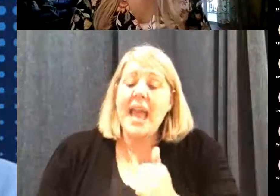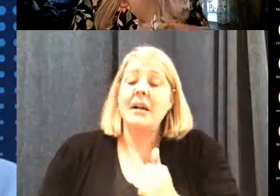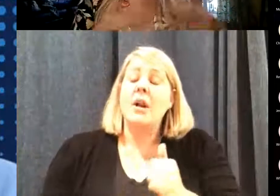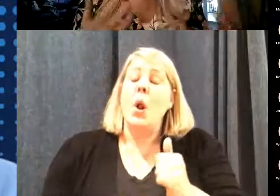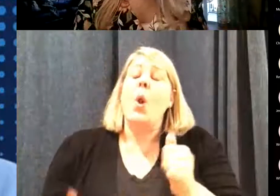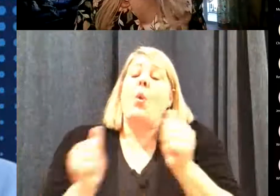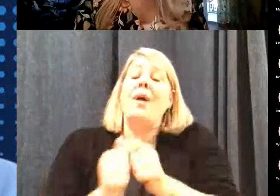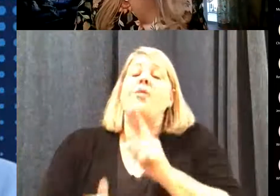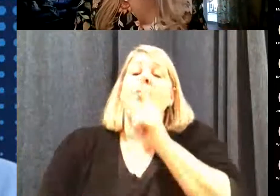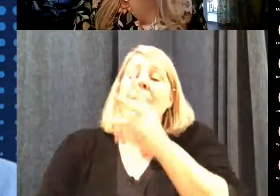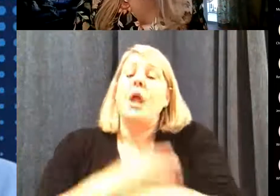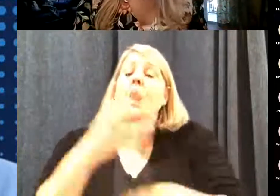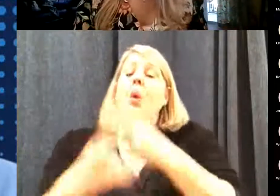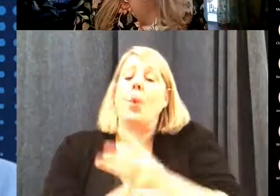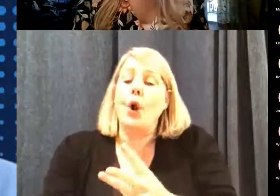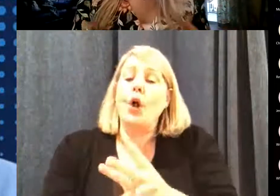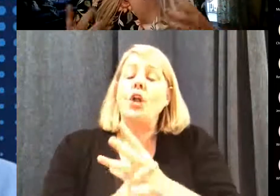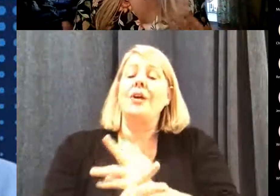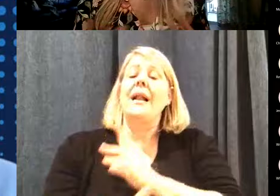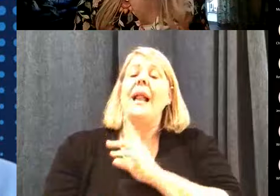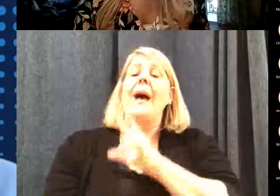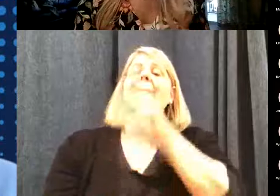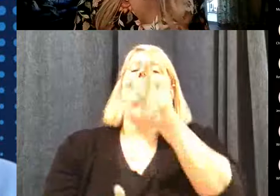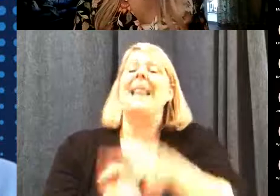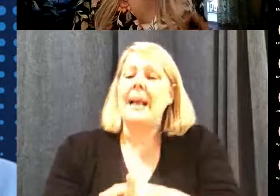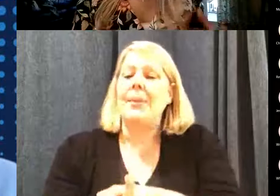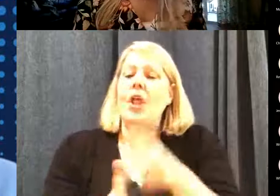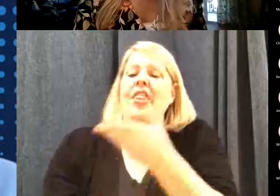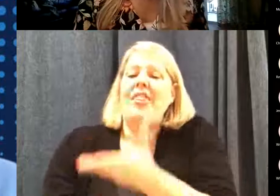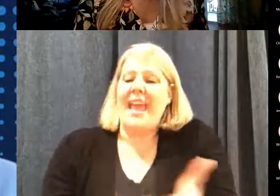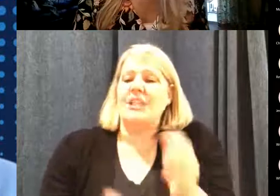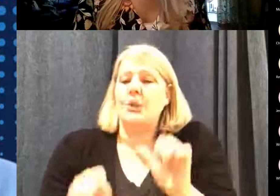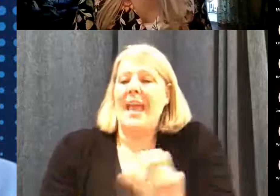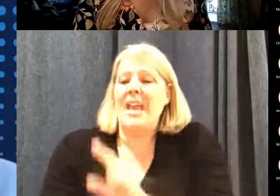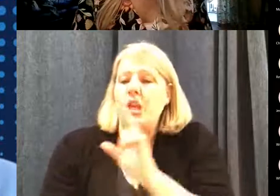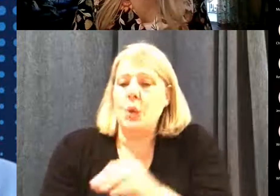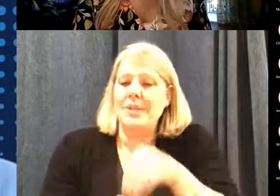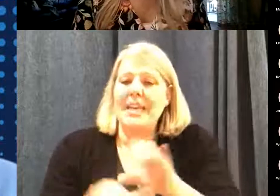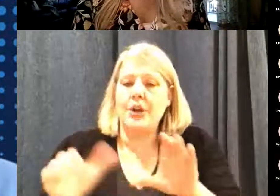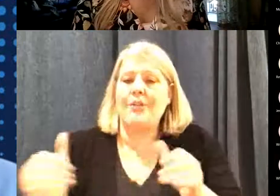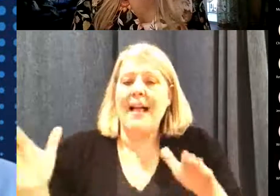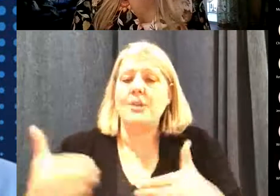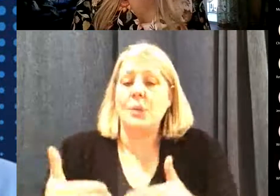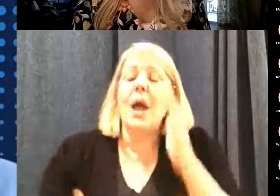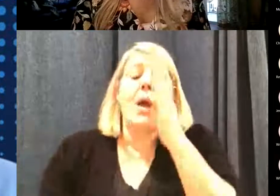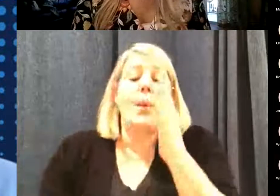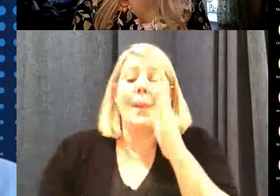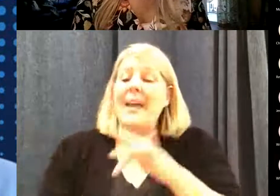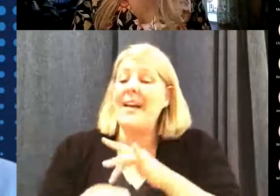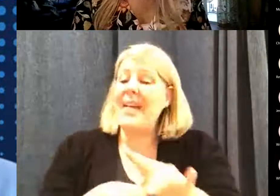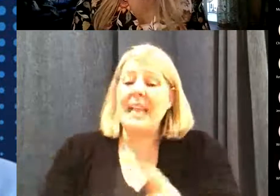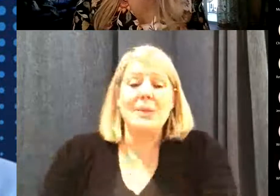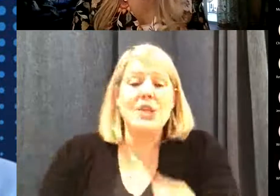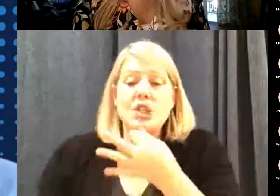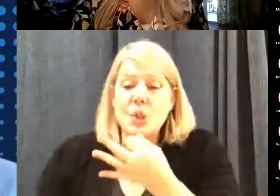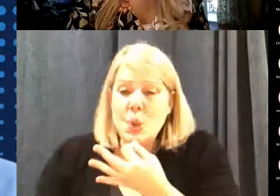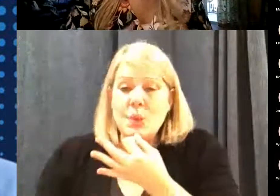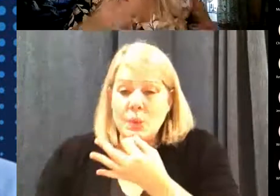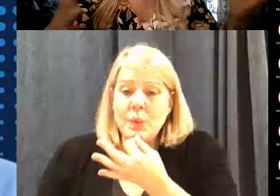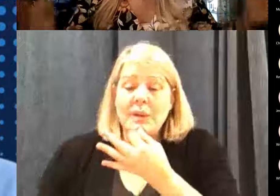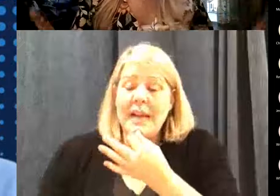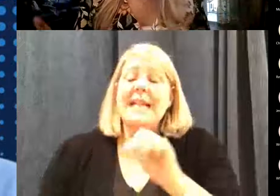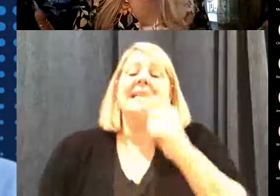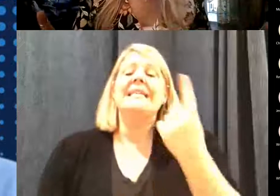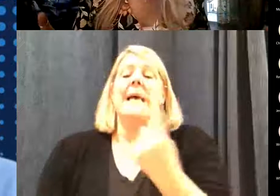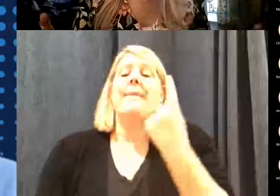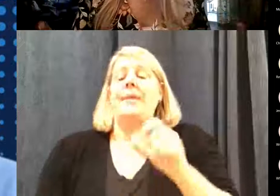day and implement with your students immediately. And that's going to be available very soon. And it will be something that you can share